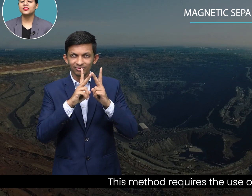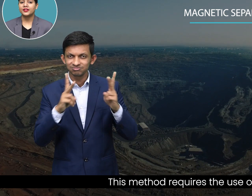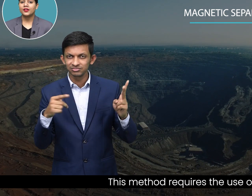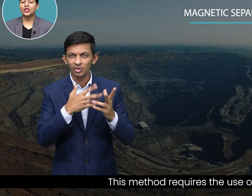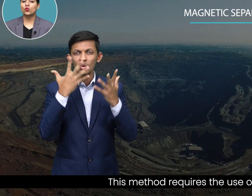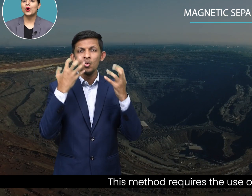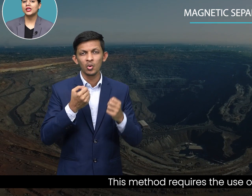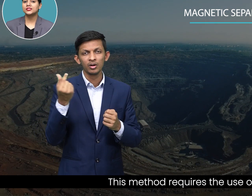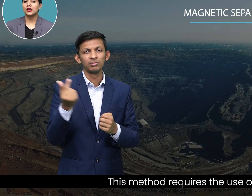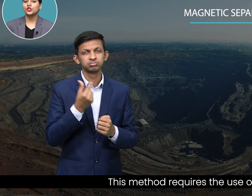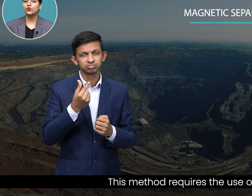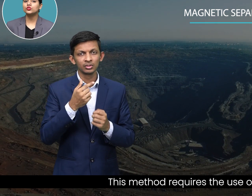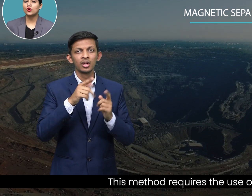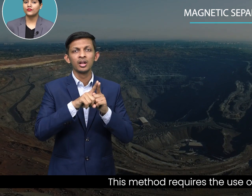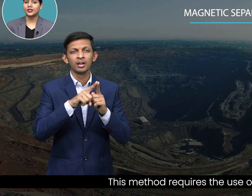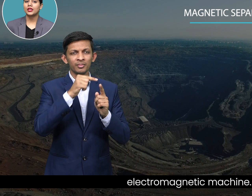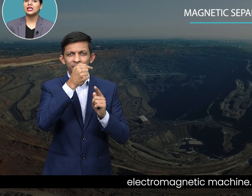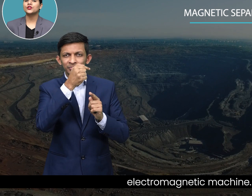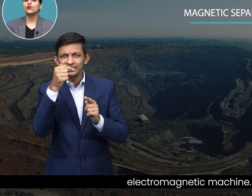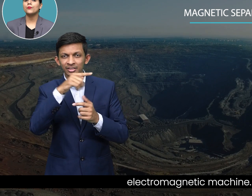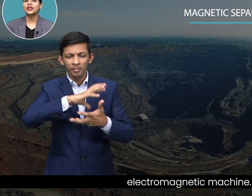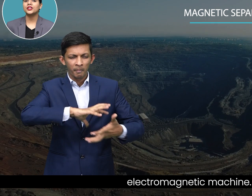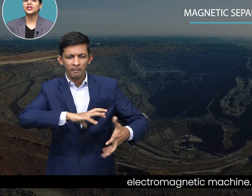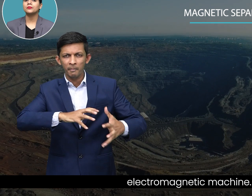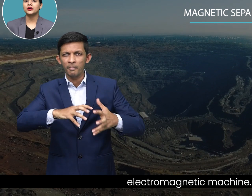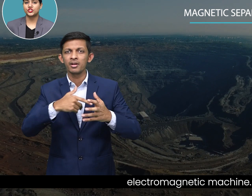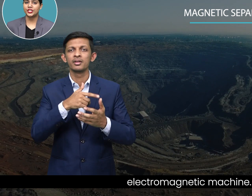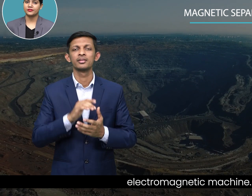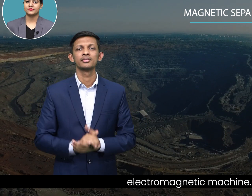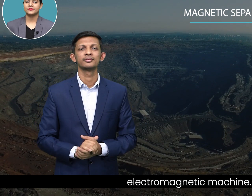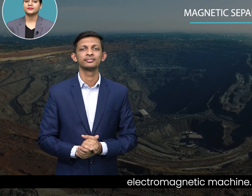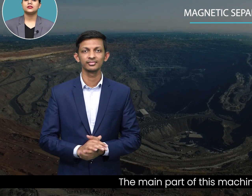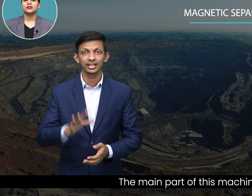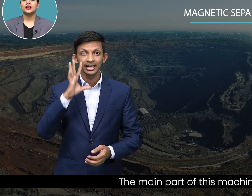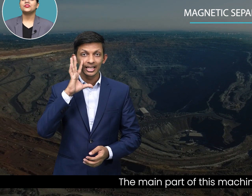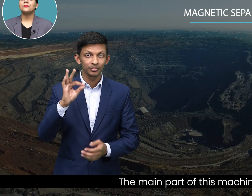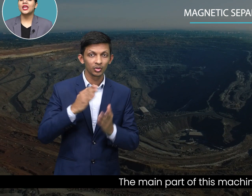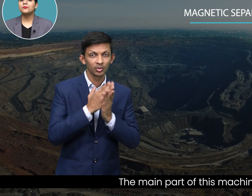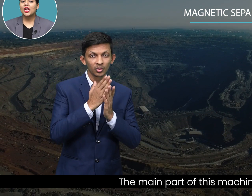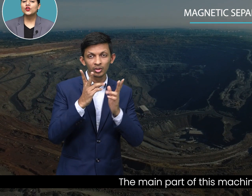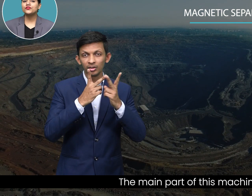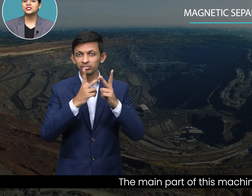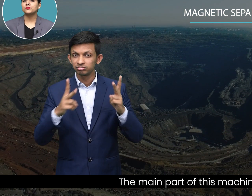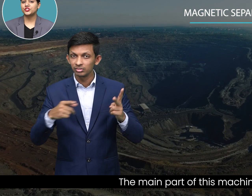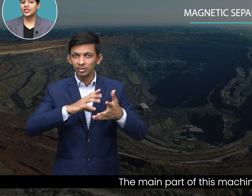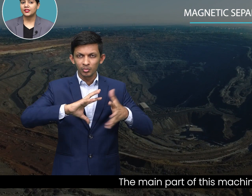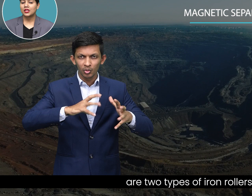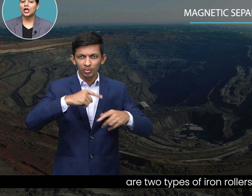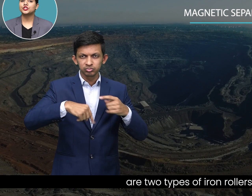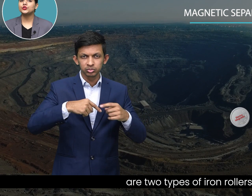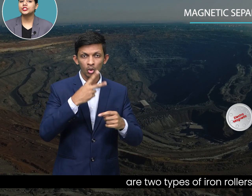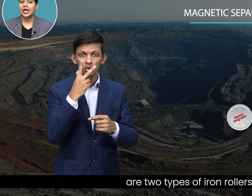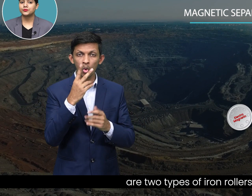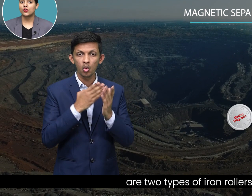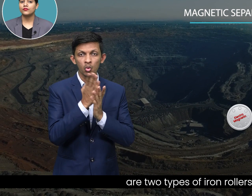This method requires the use of an electromagnetic machine. The main part of this machine